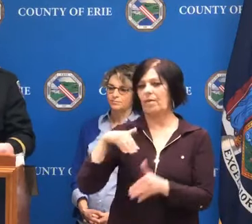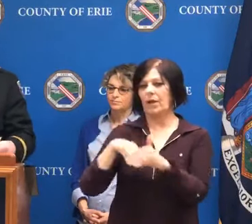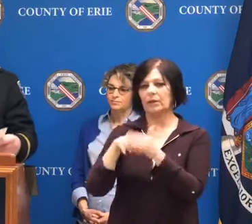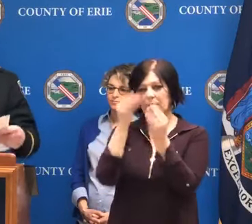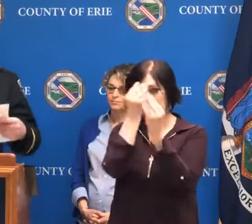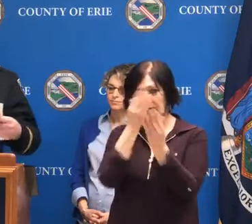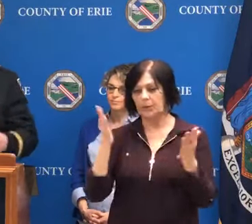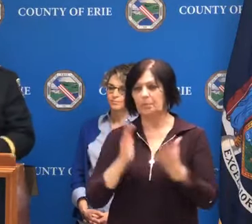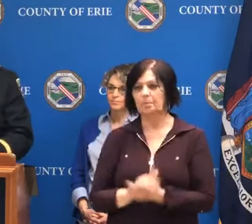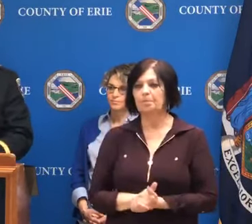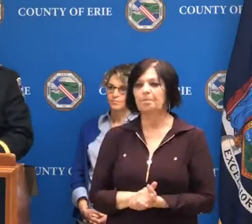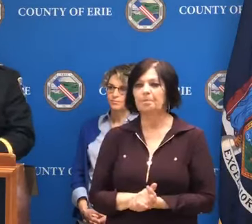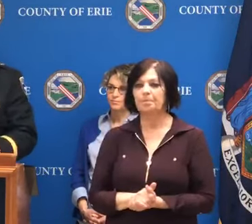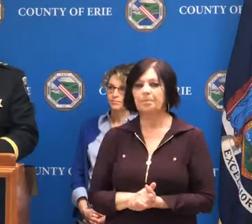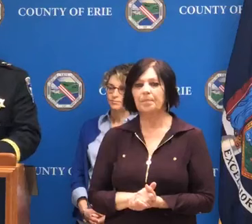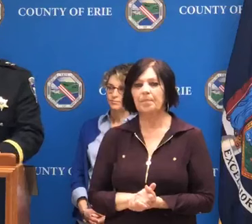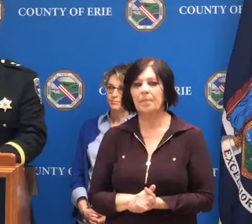it.